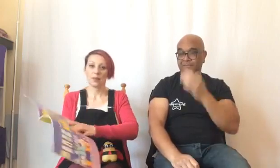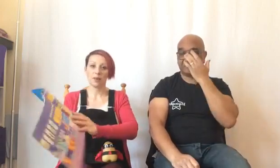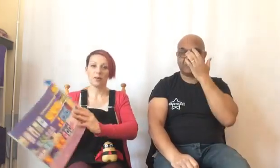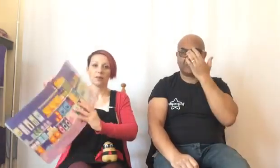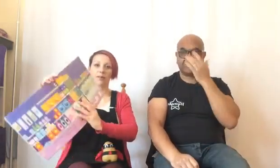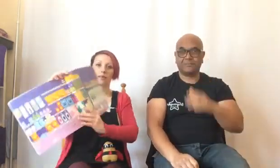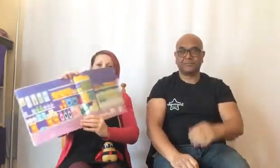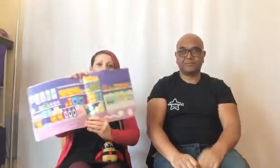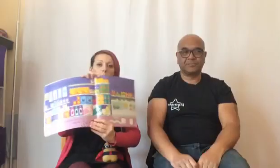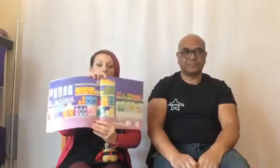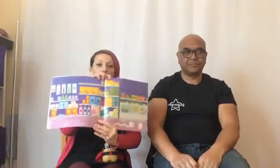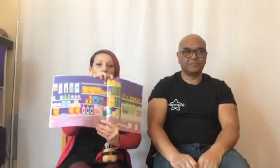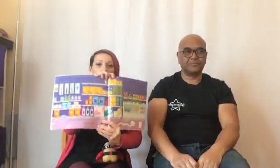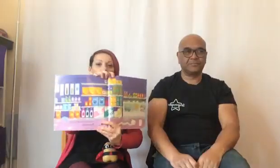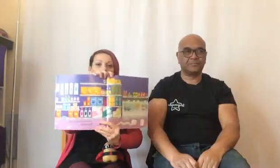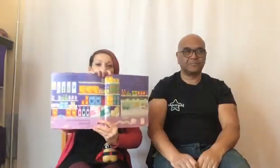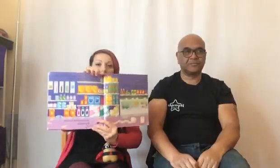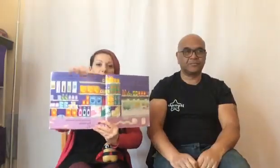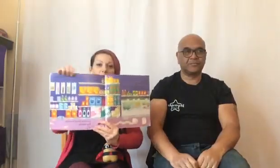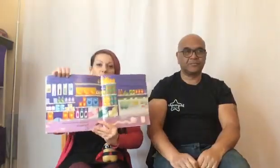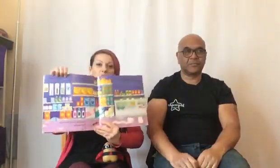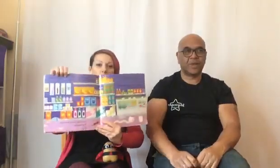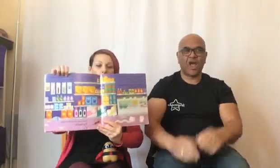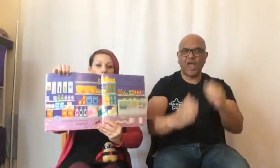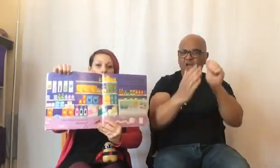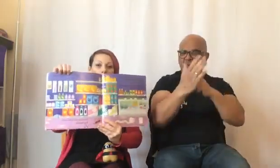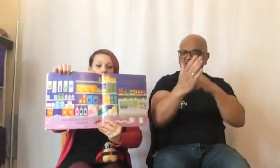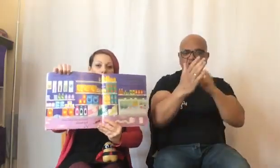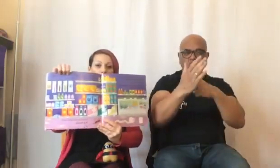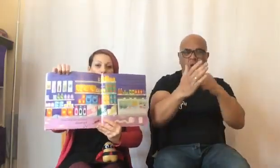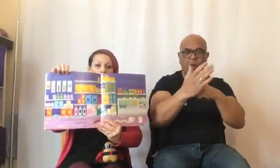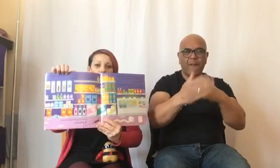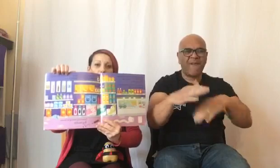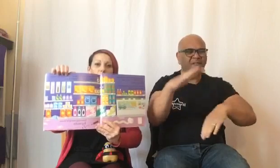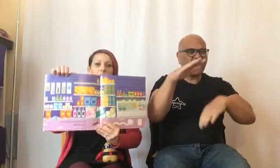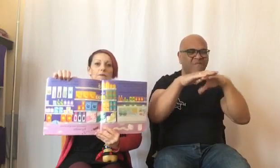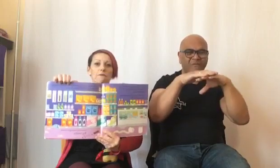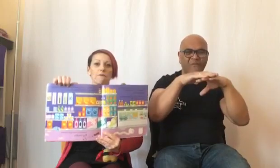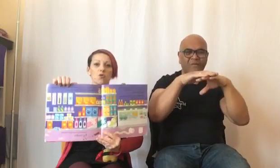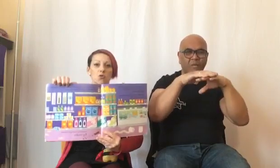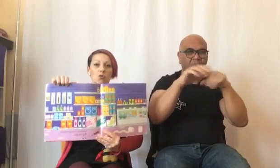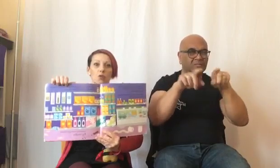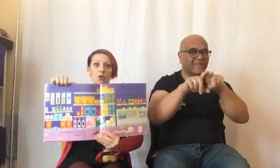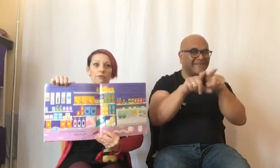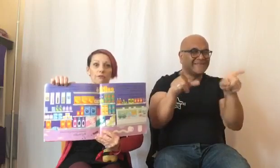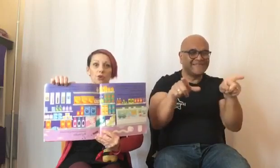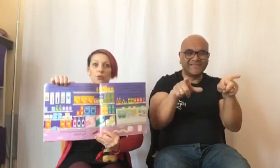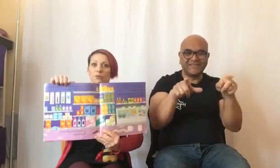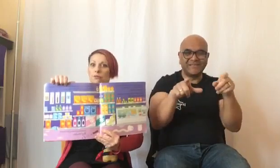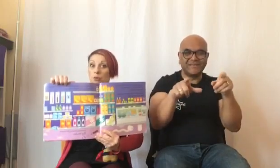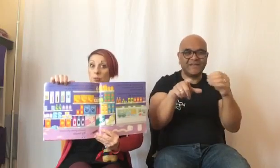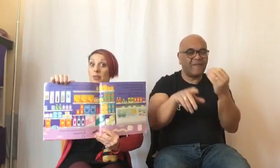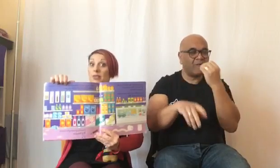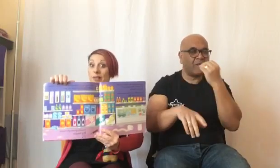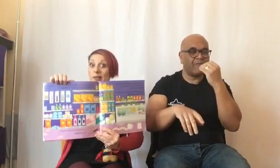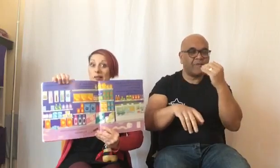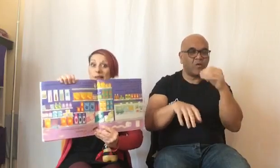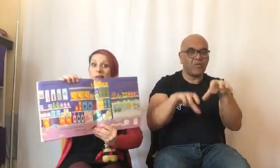here we go. We've got a supermarket here full of different food, lots of frozen